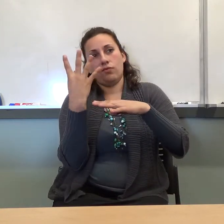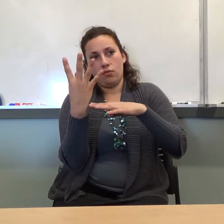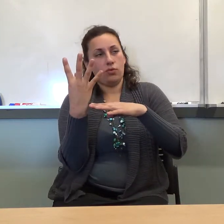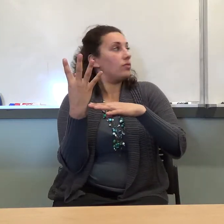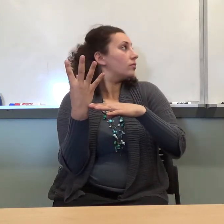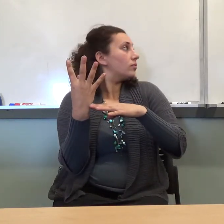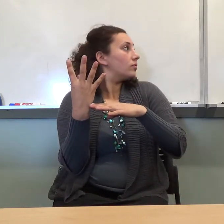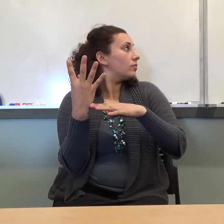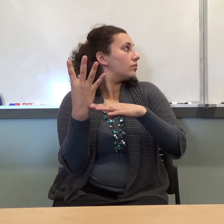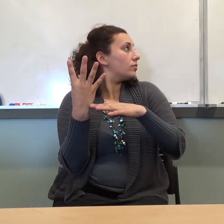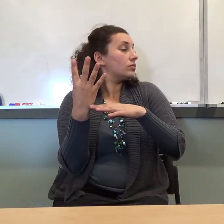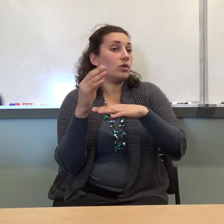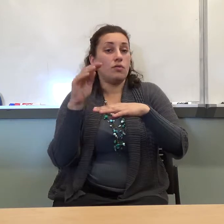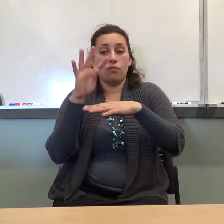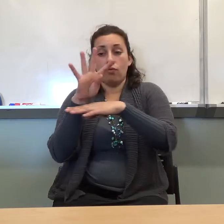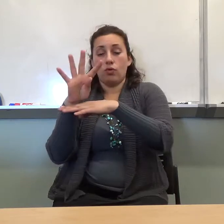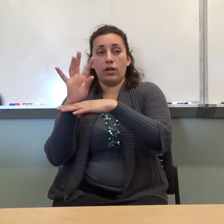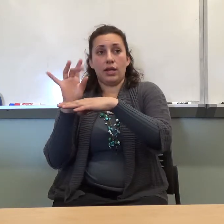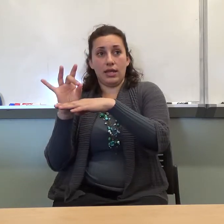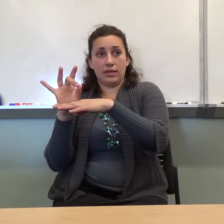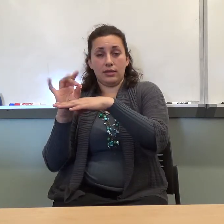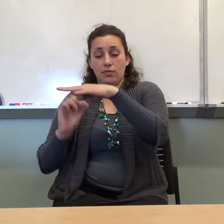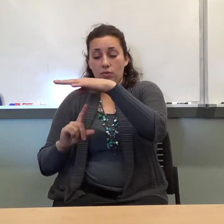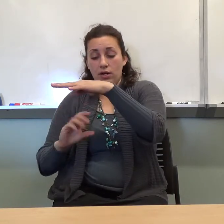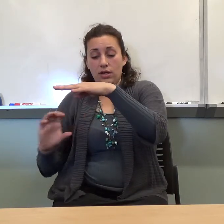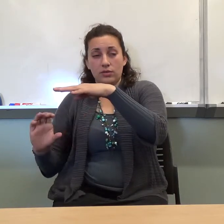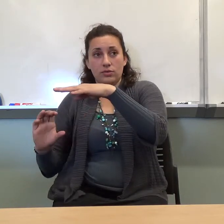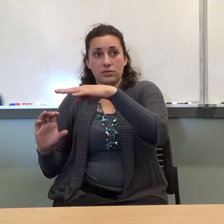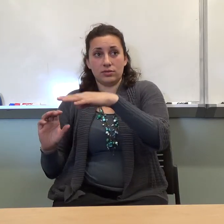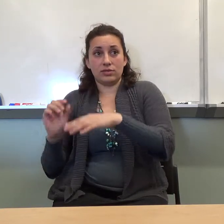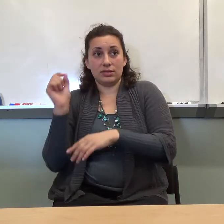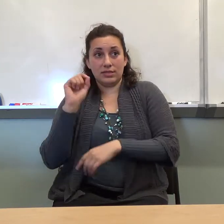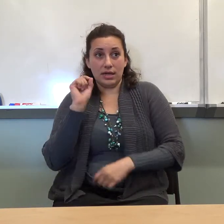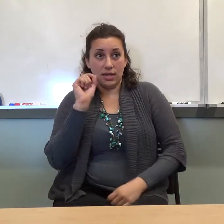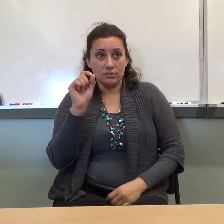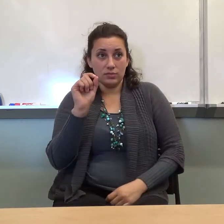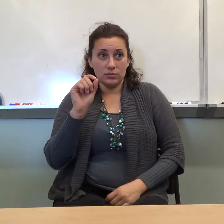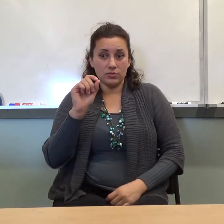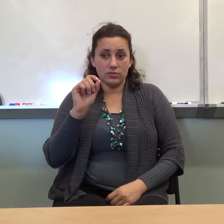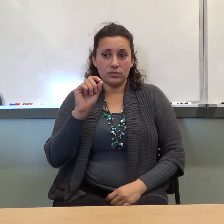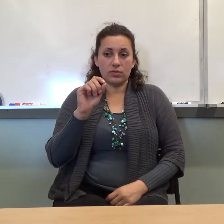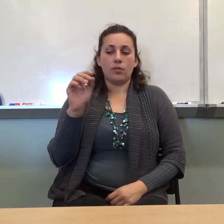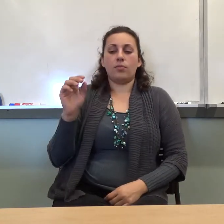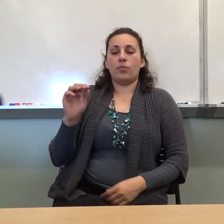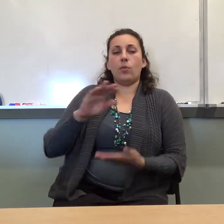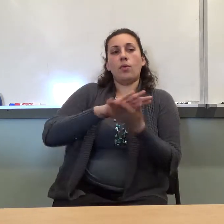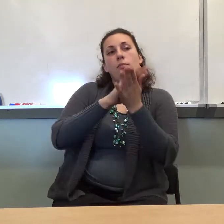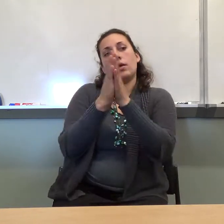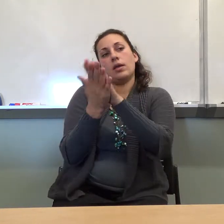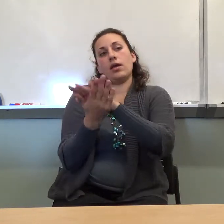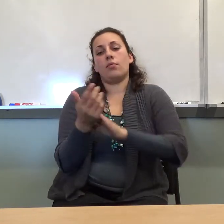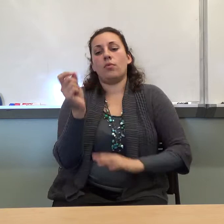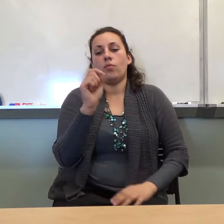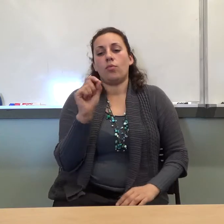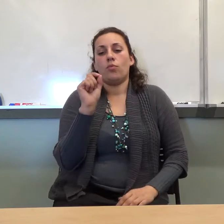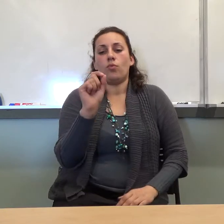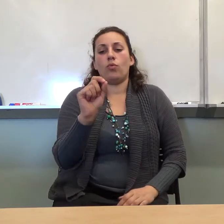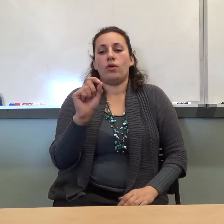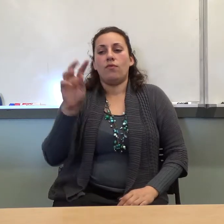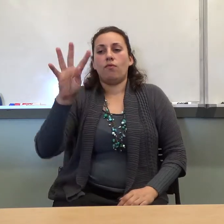be written in decimal form. Decimals are made for that kind of thing. It would be 48, and that 8 is in the hundredths